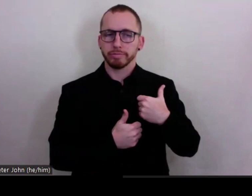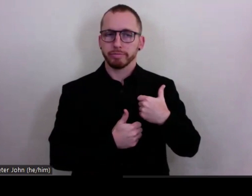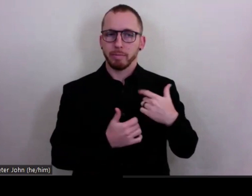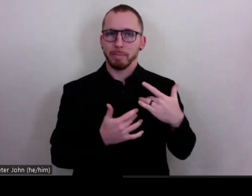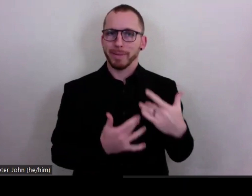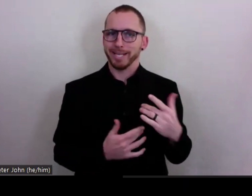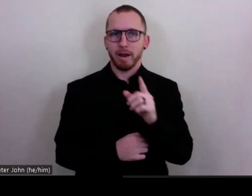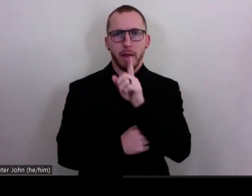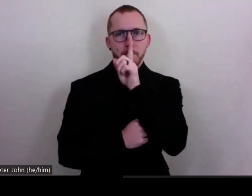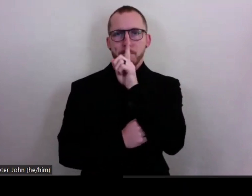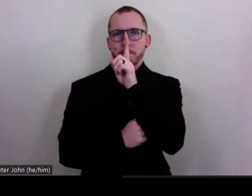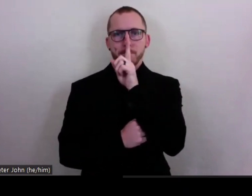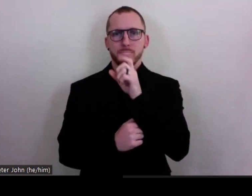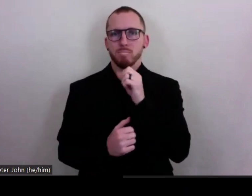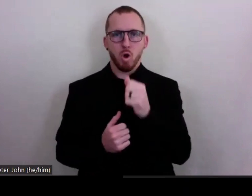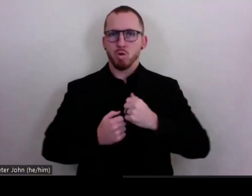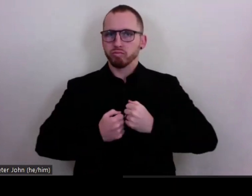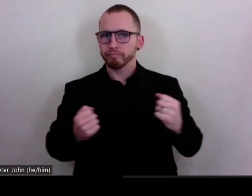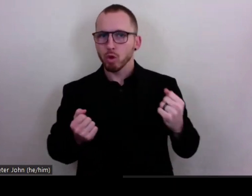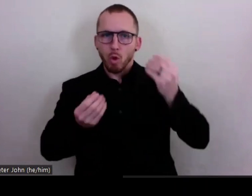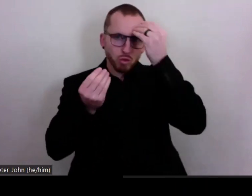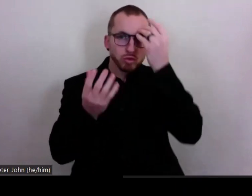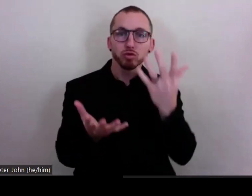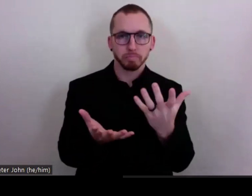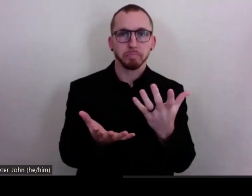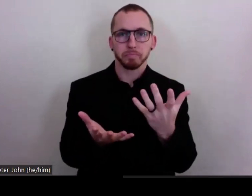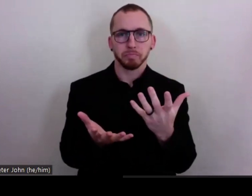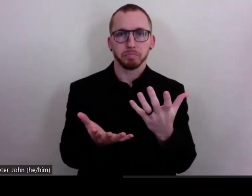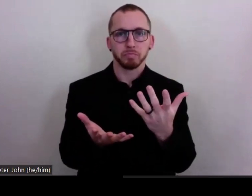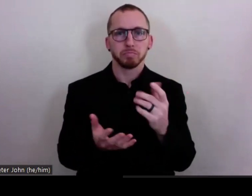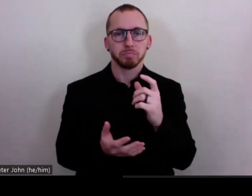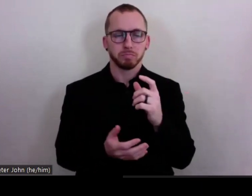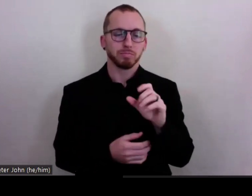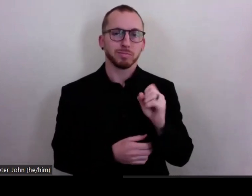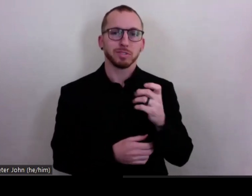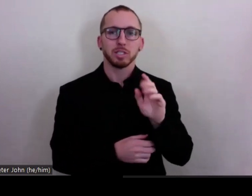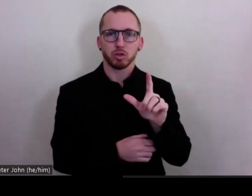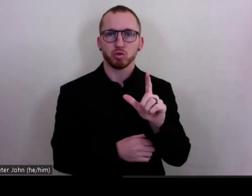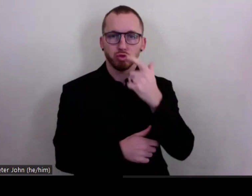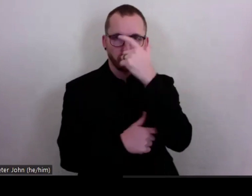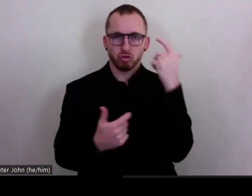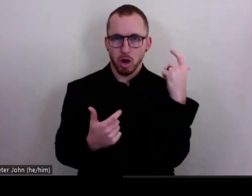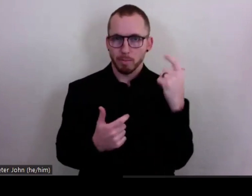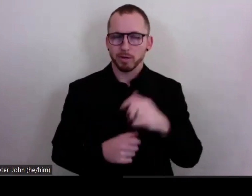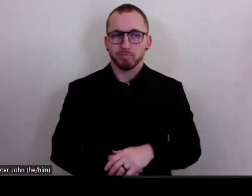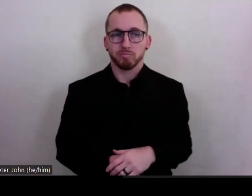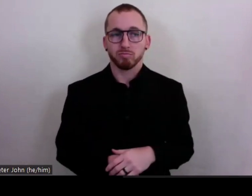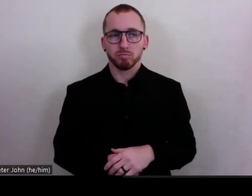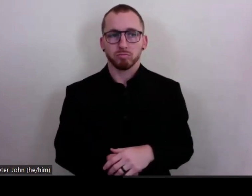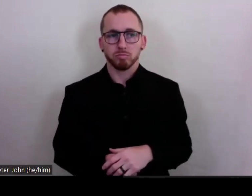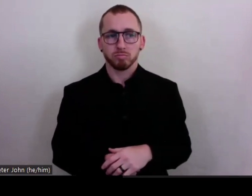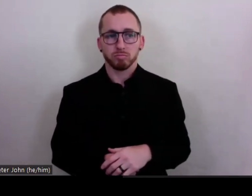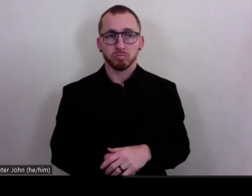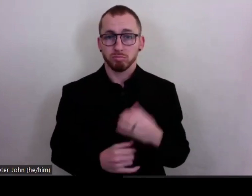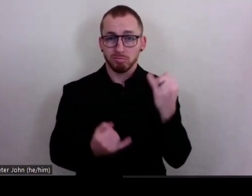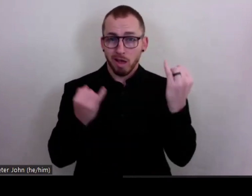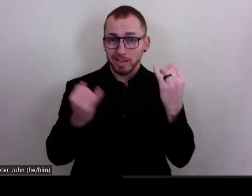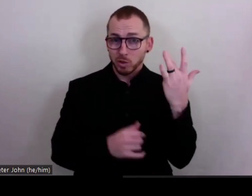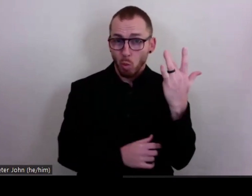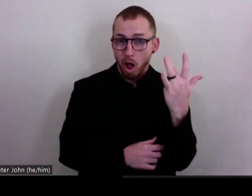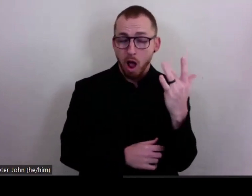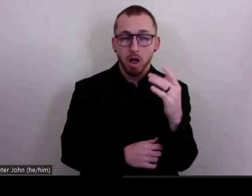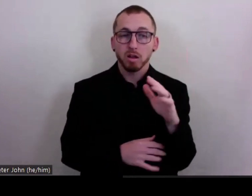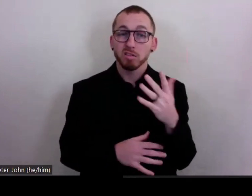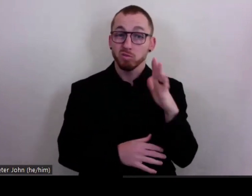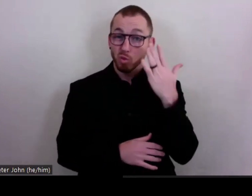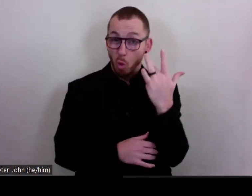with military sexual trauma during their service history. Any ideas of why they do? Besides shame and